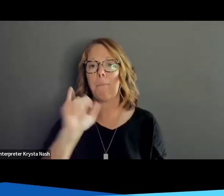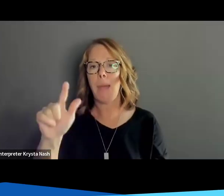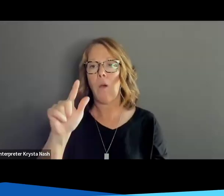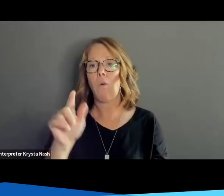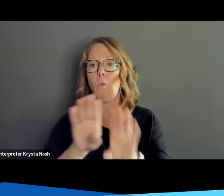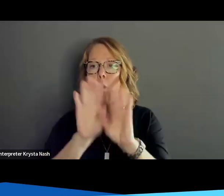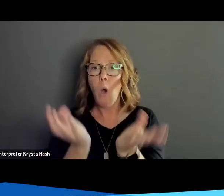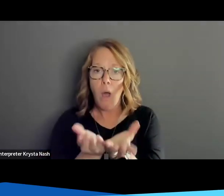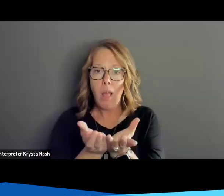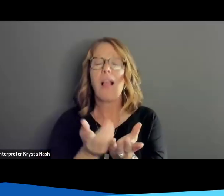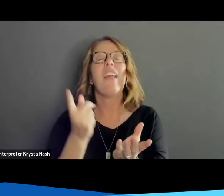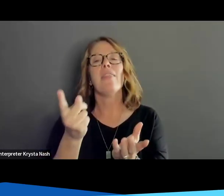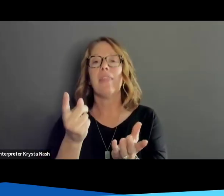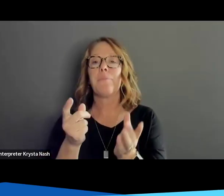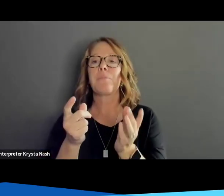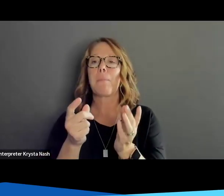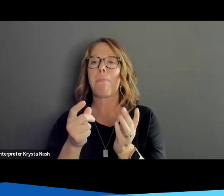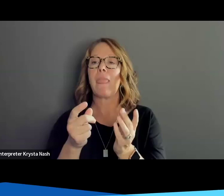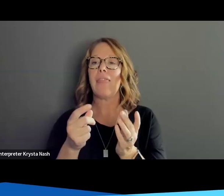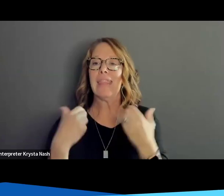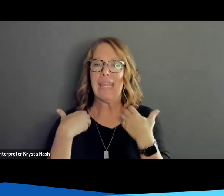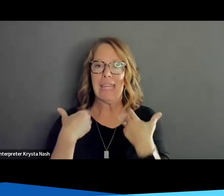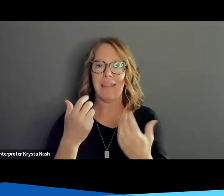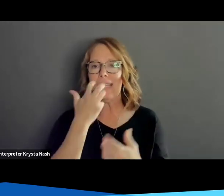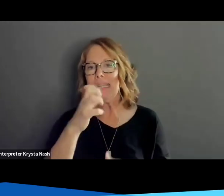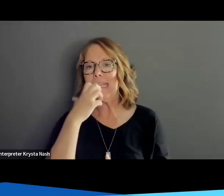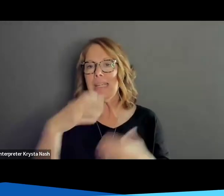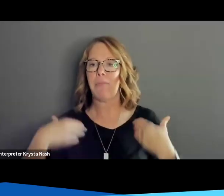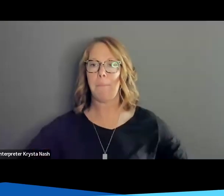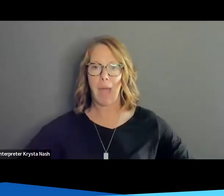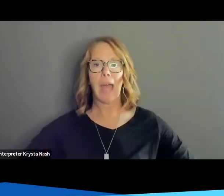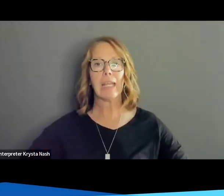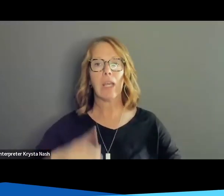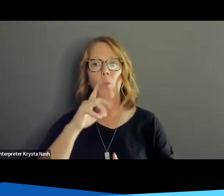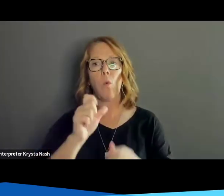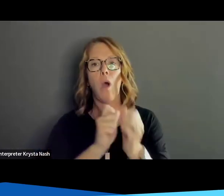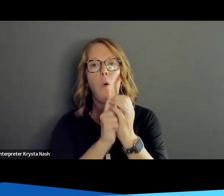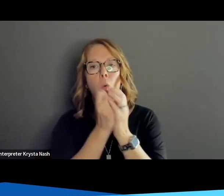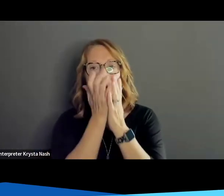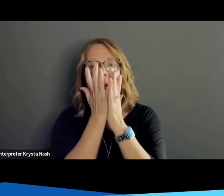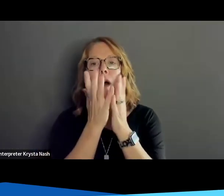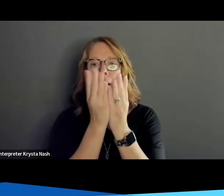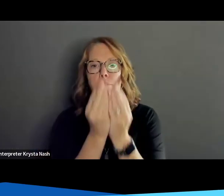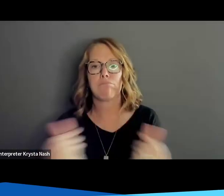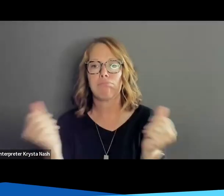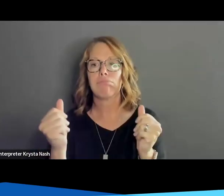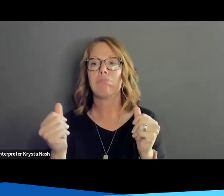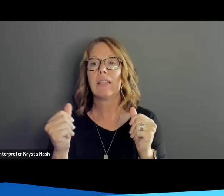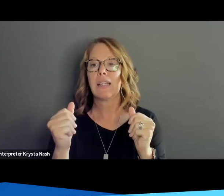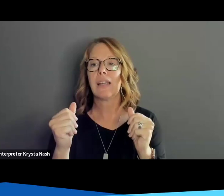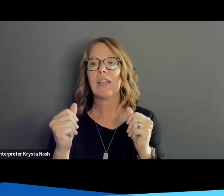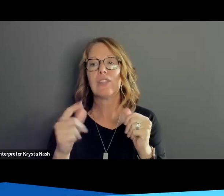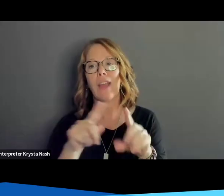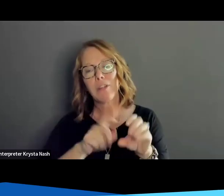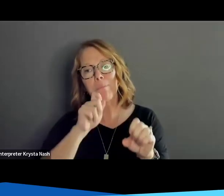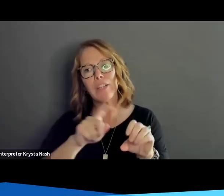of the body melts the suppository. If you just stick the suppository in and it's not up against the bowel wall, and if it's in the middle of stool,